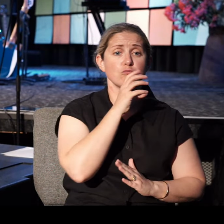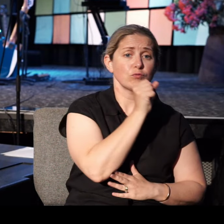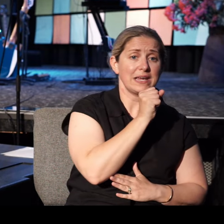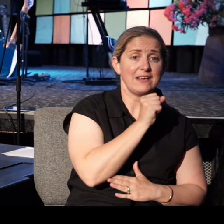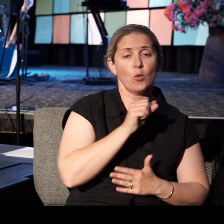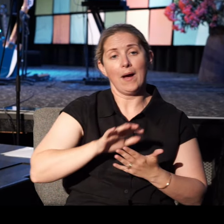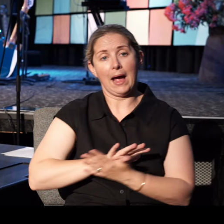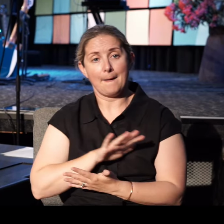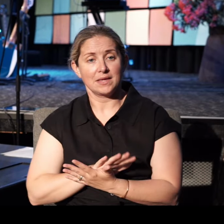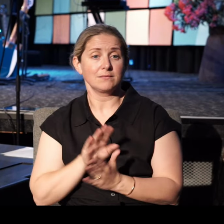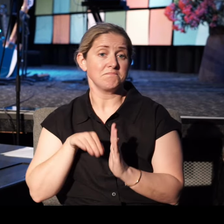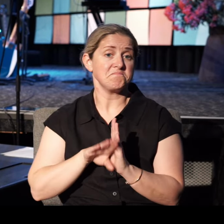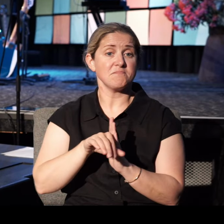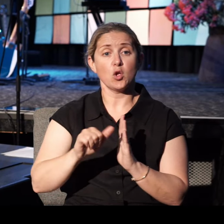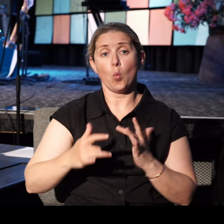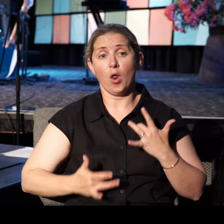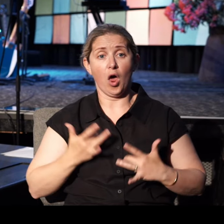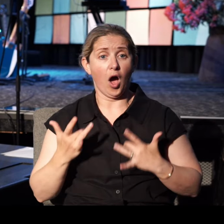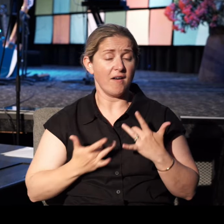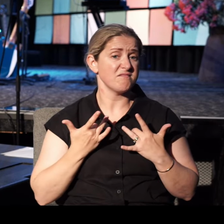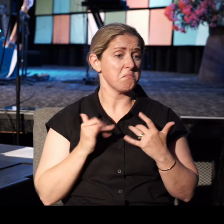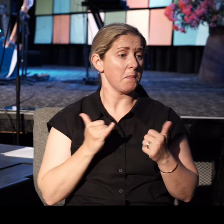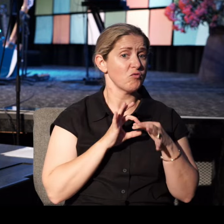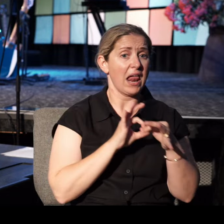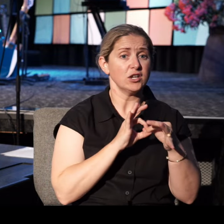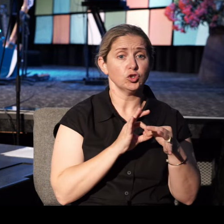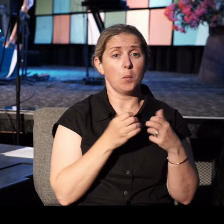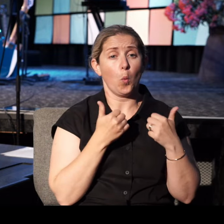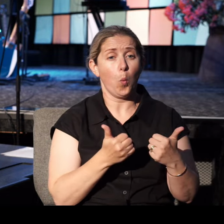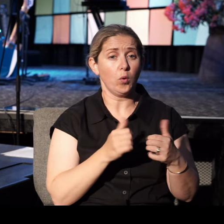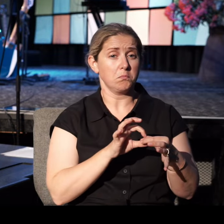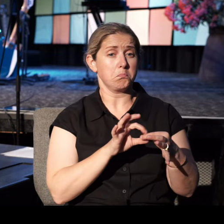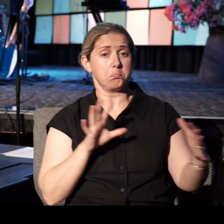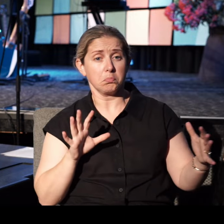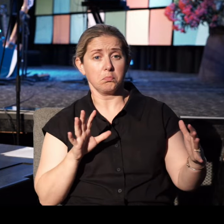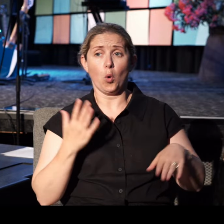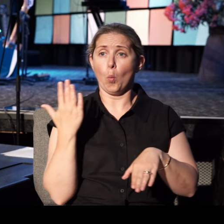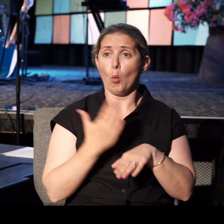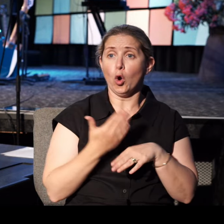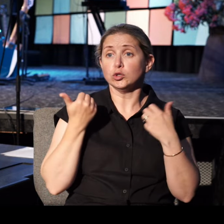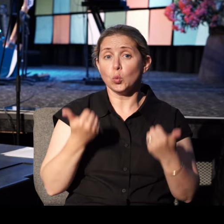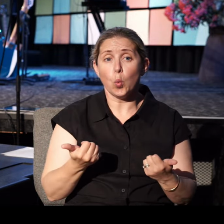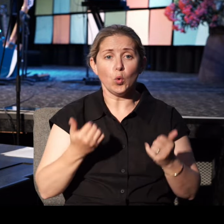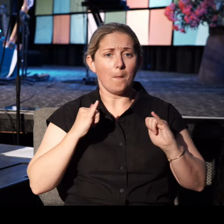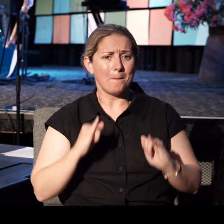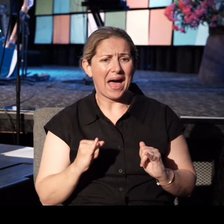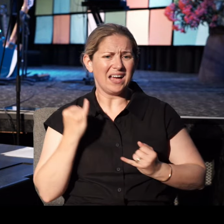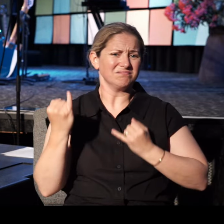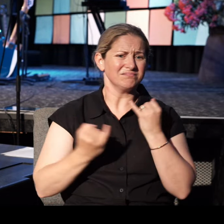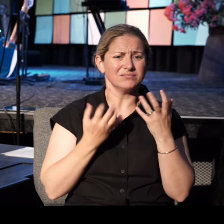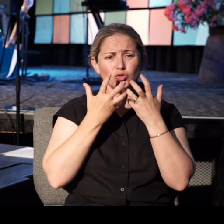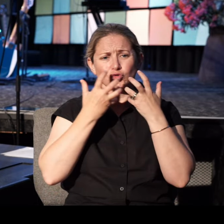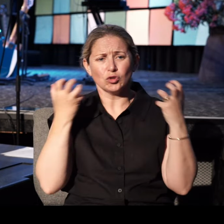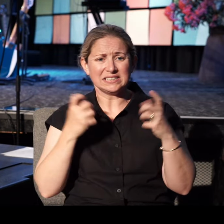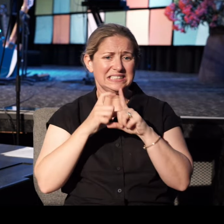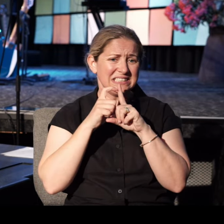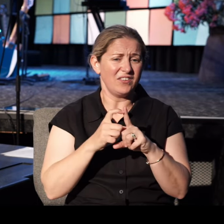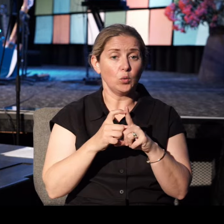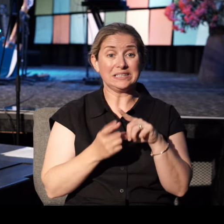life, and relationships sour, things go wrong, work is stressful, difficult, you find yourself in circumstances